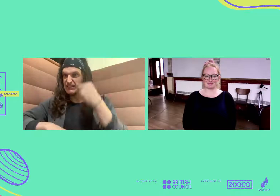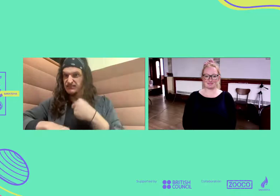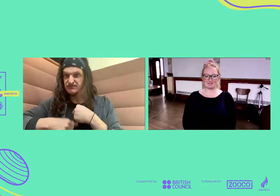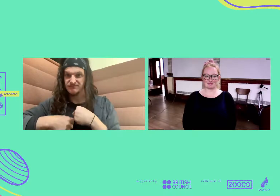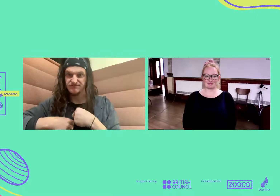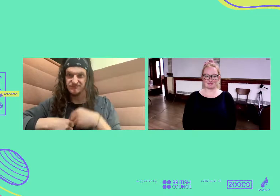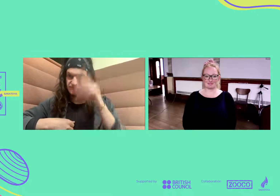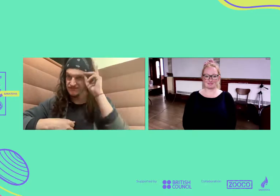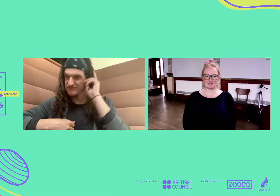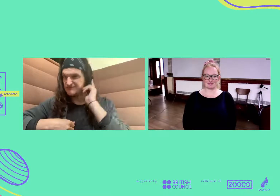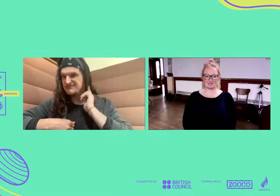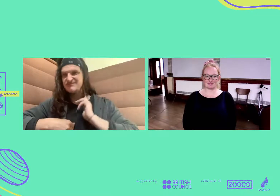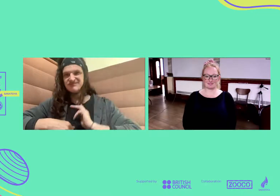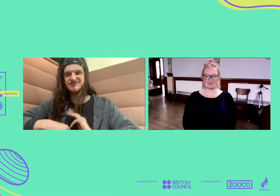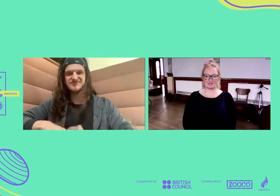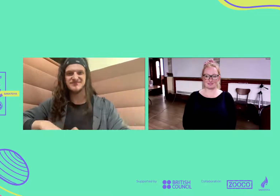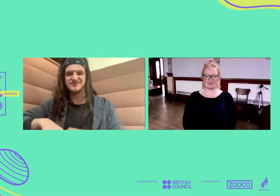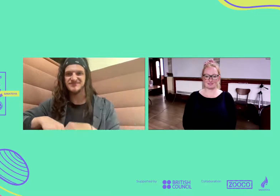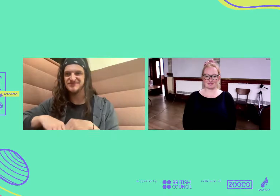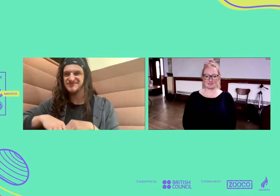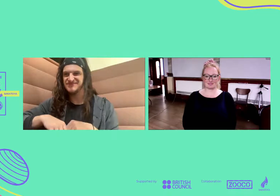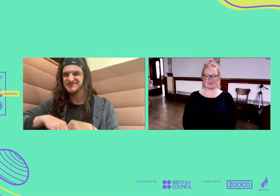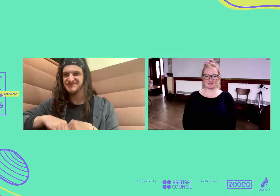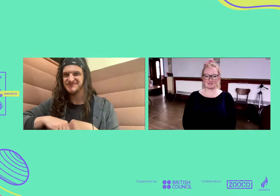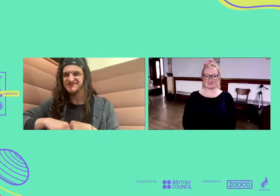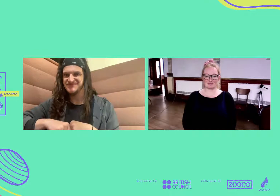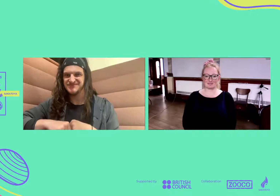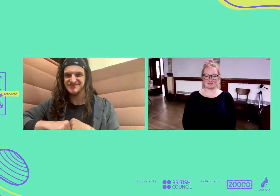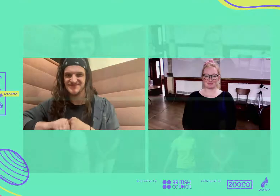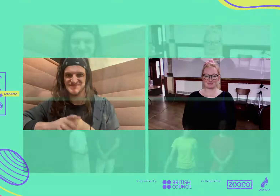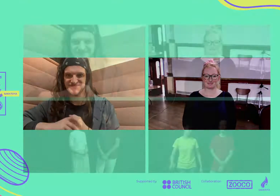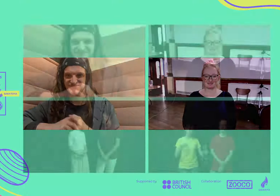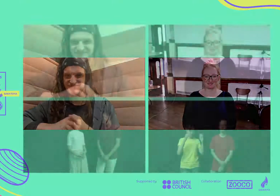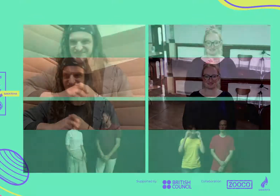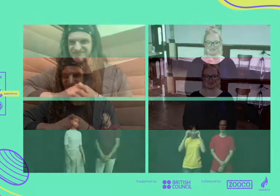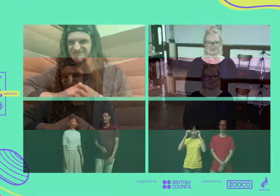Okay, I think we're ready to start.